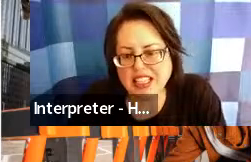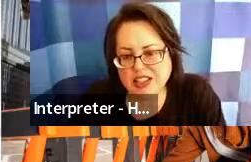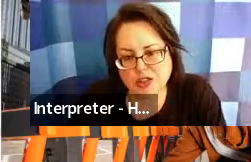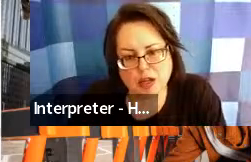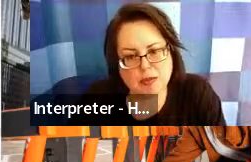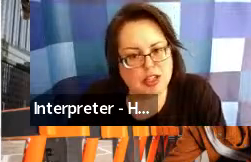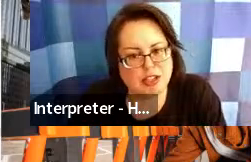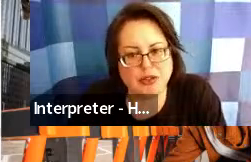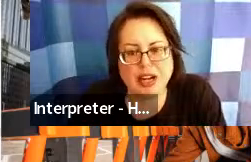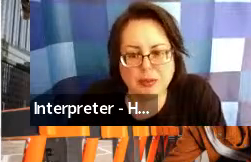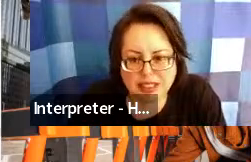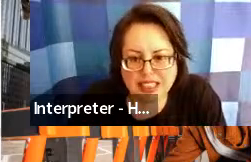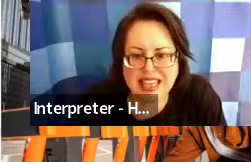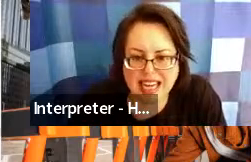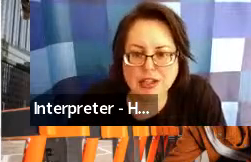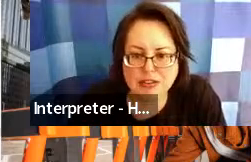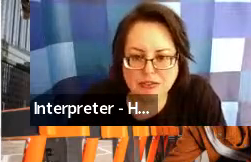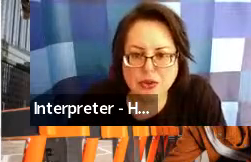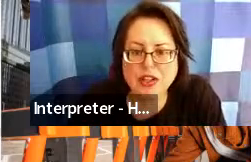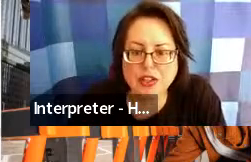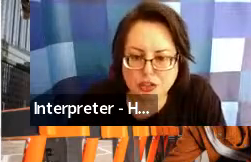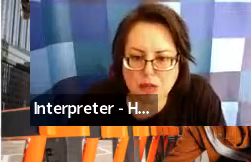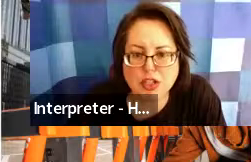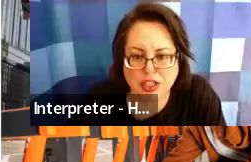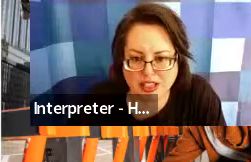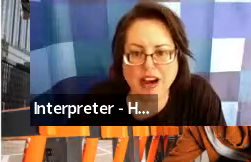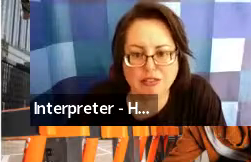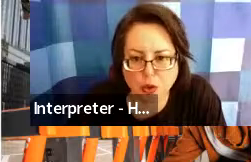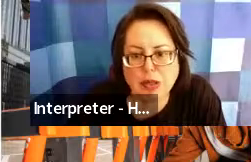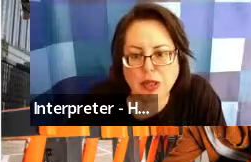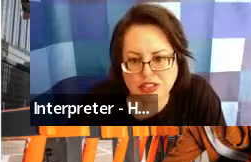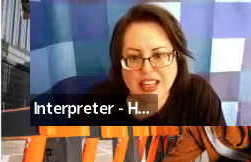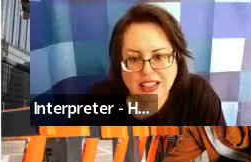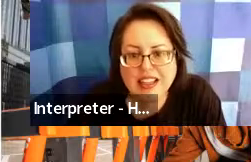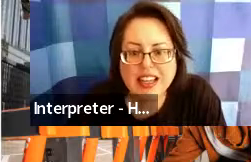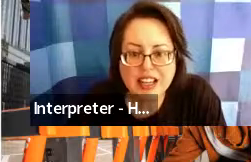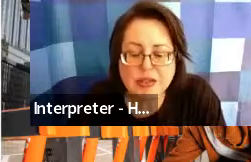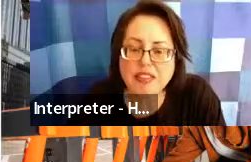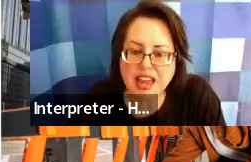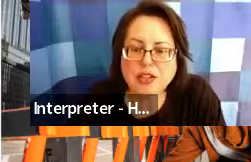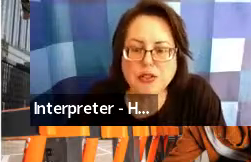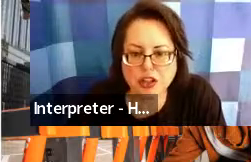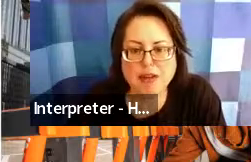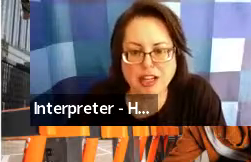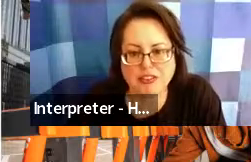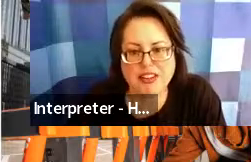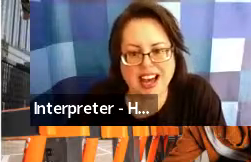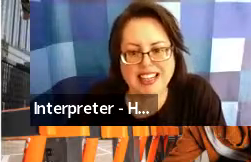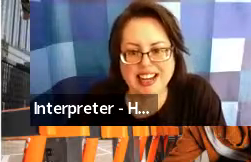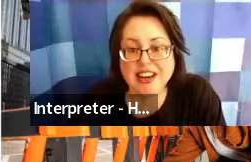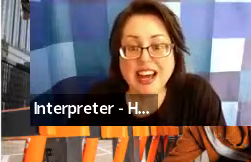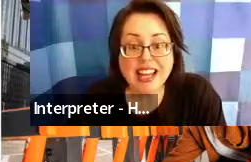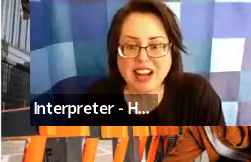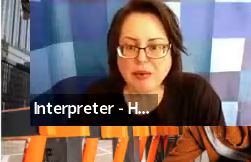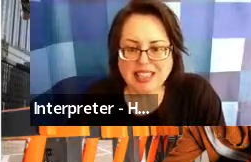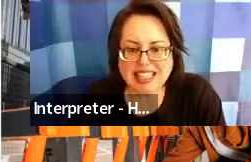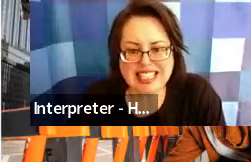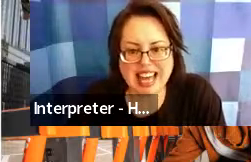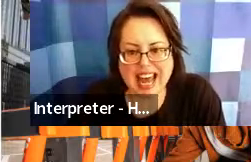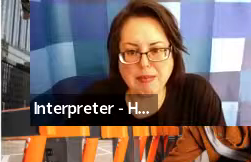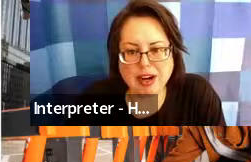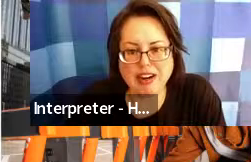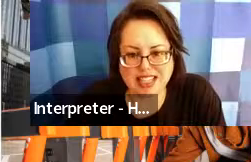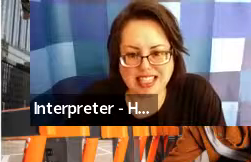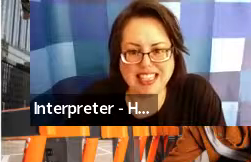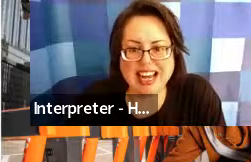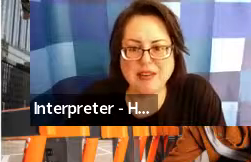very clear description of you. And I really thank you for your description of your person. So thank you so much for that. I've not really seen